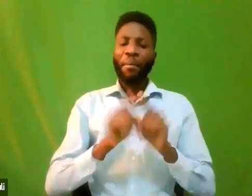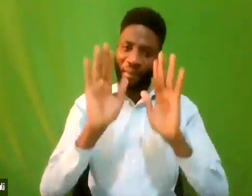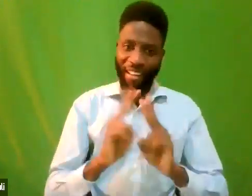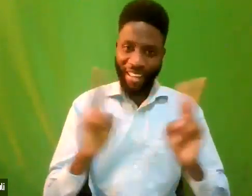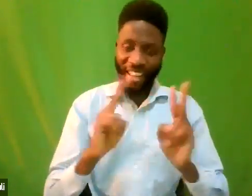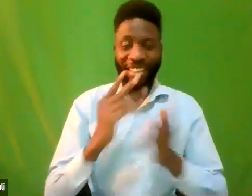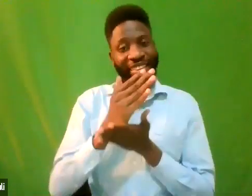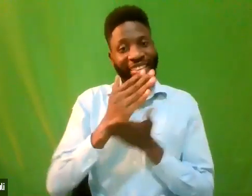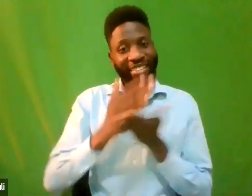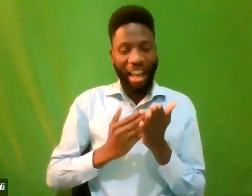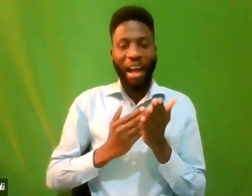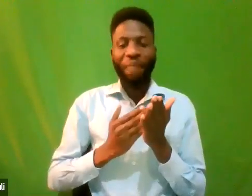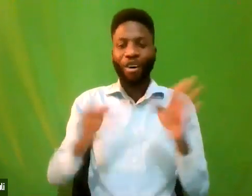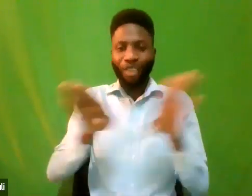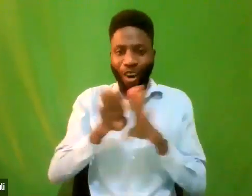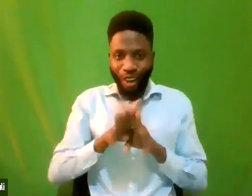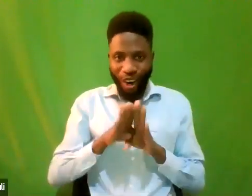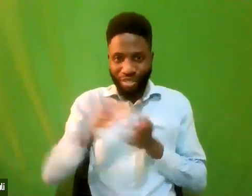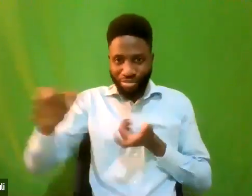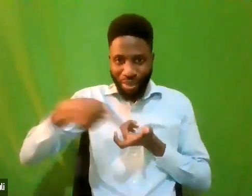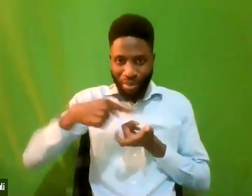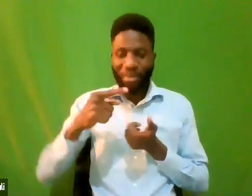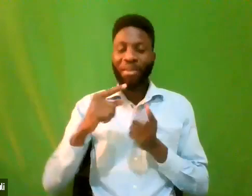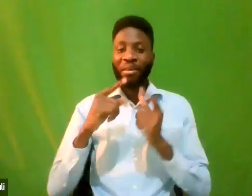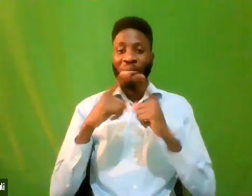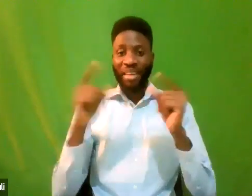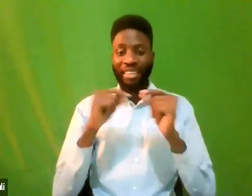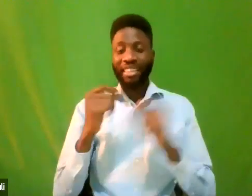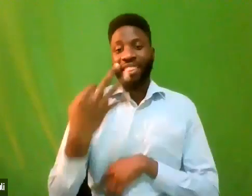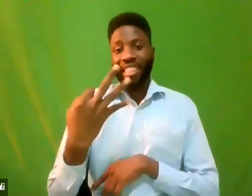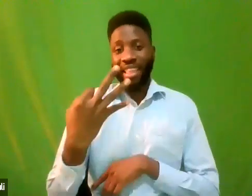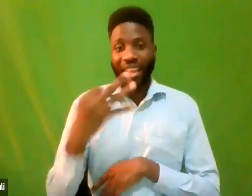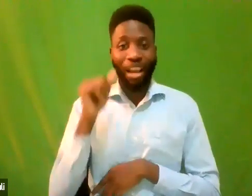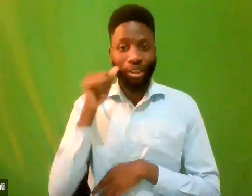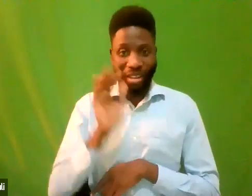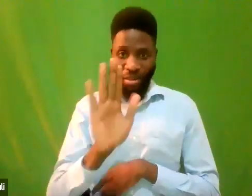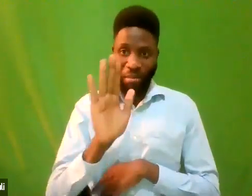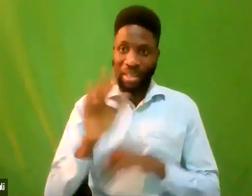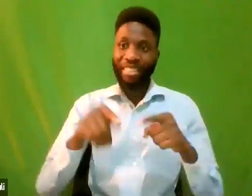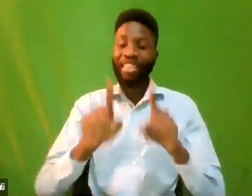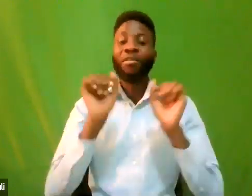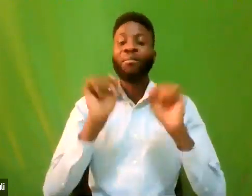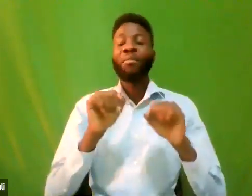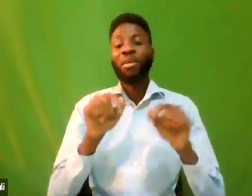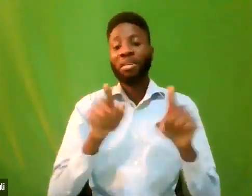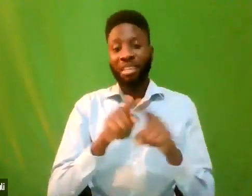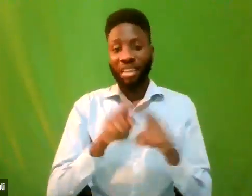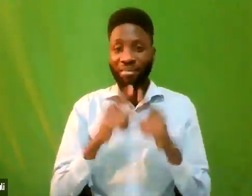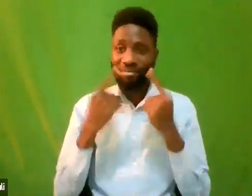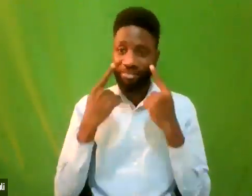these closing messages. There are only 3 on the chat for Ashura to hear what students have to say. Ashura,